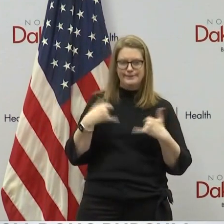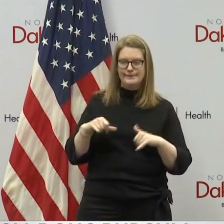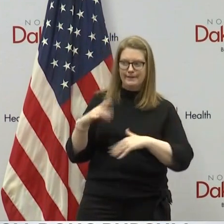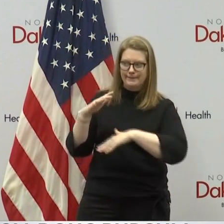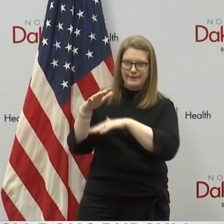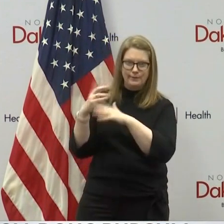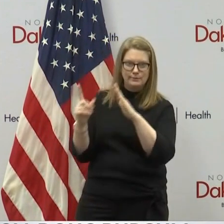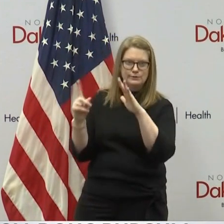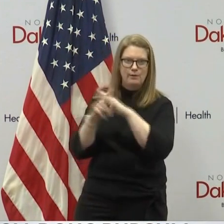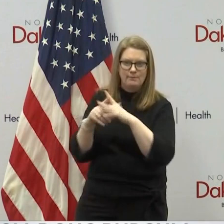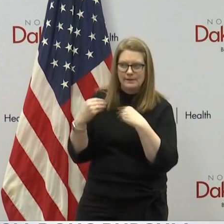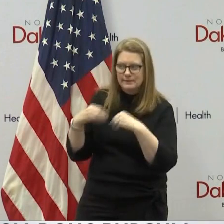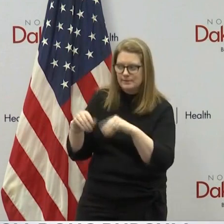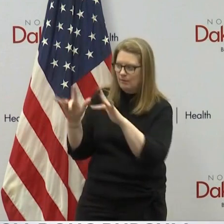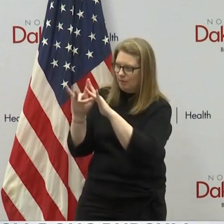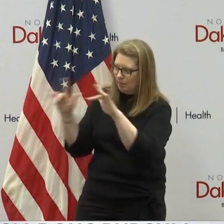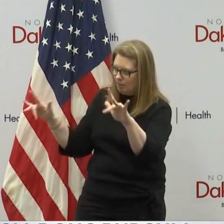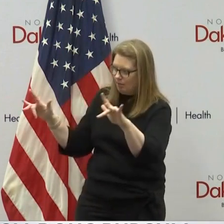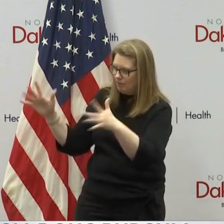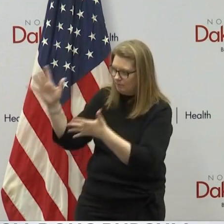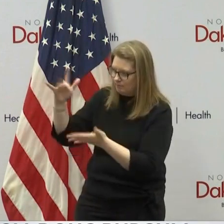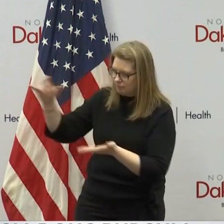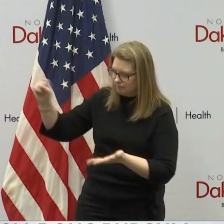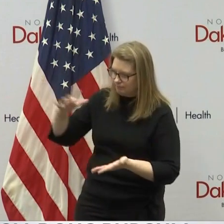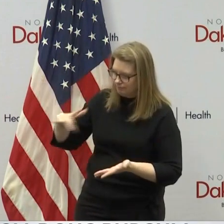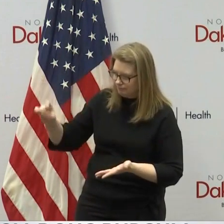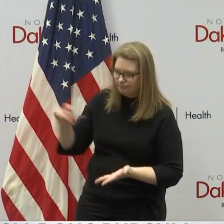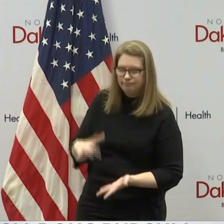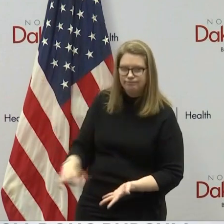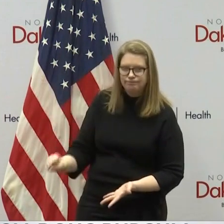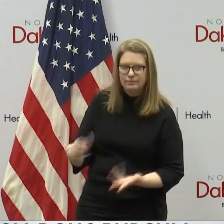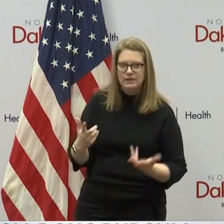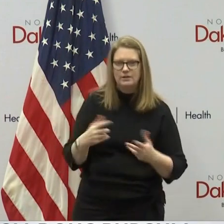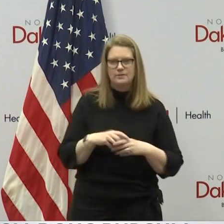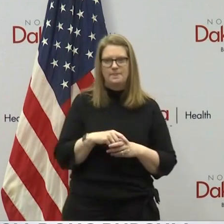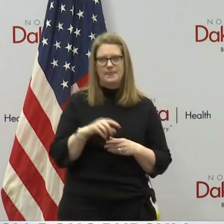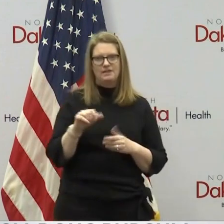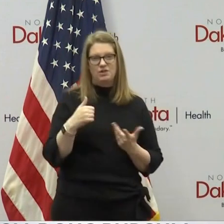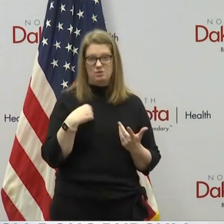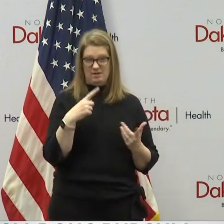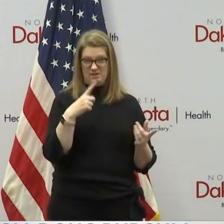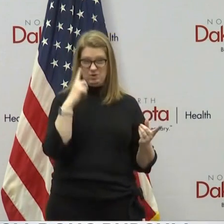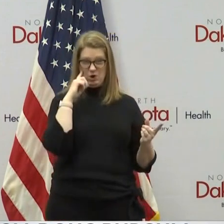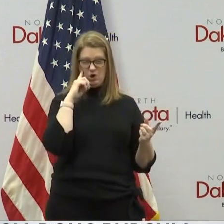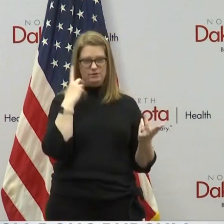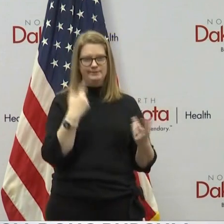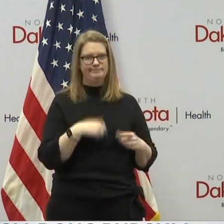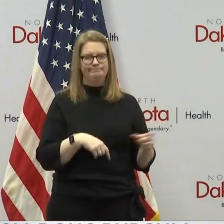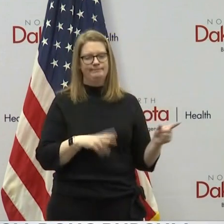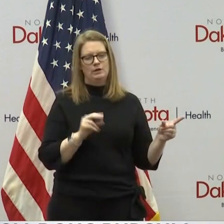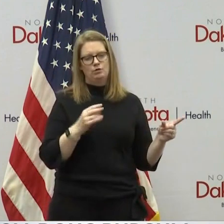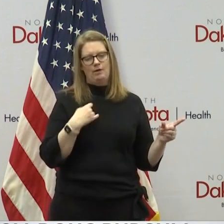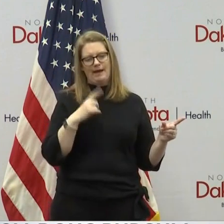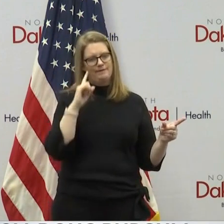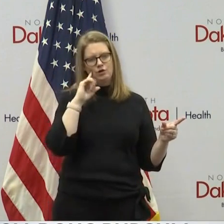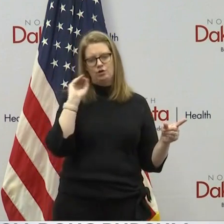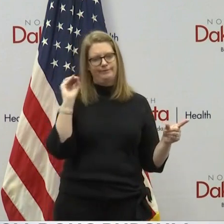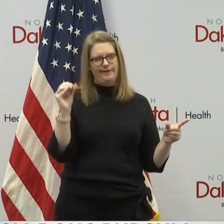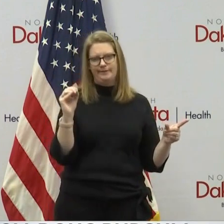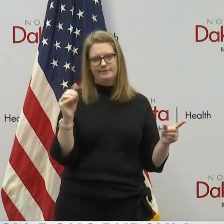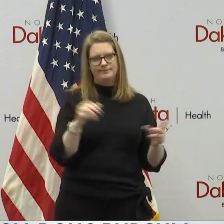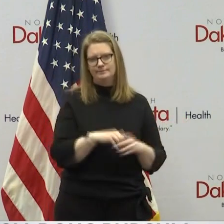any people or producers that they're lacking these products? Haven't heard, and I can only